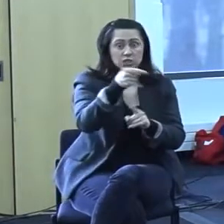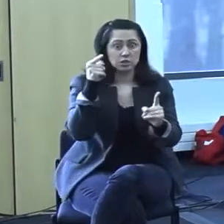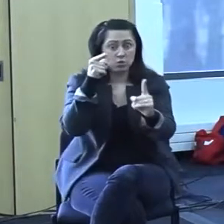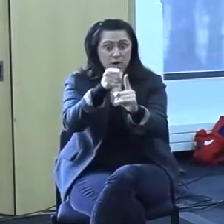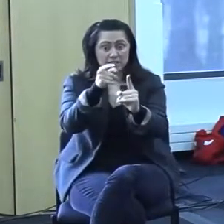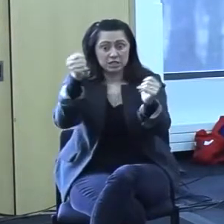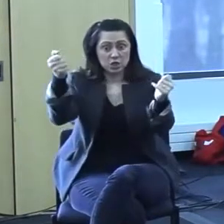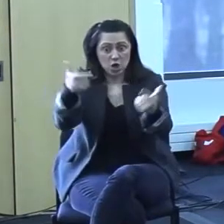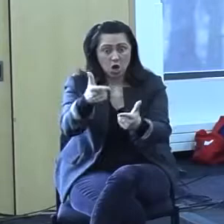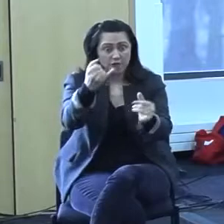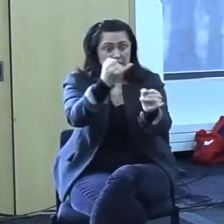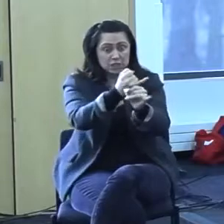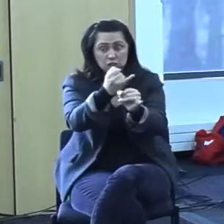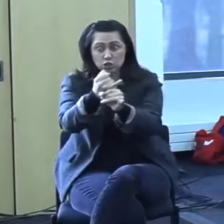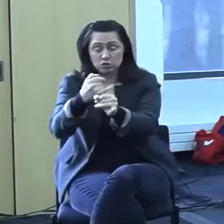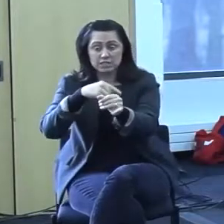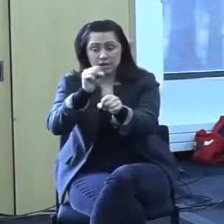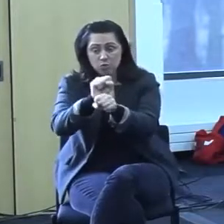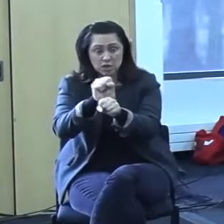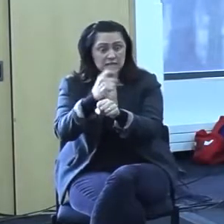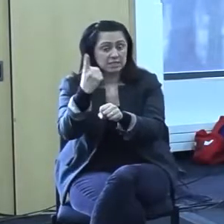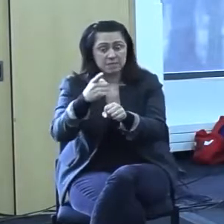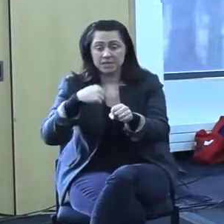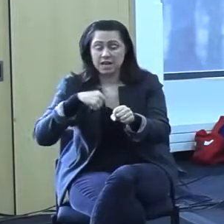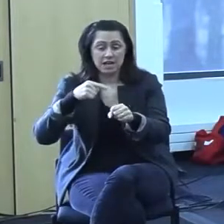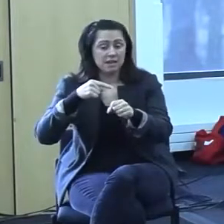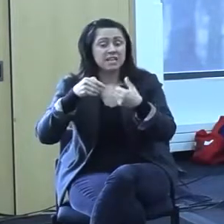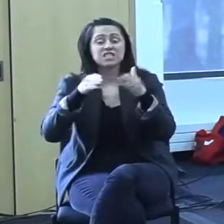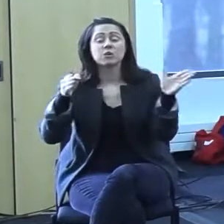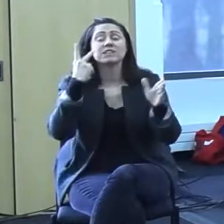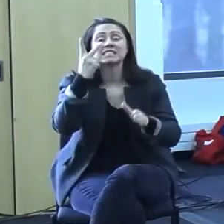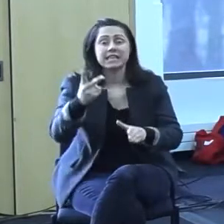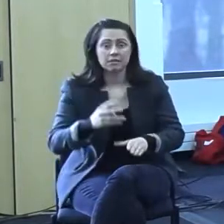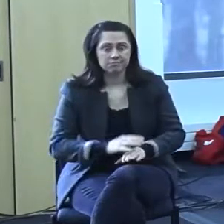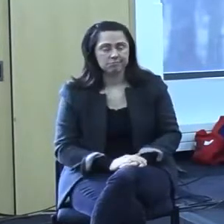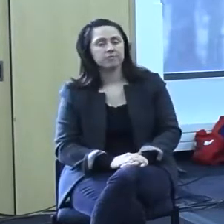directed at all of the institutions that I've worked at. This is something I generally see.